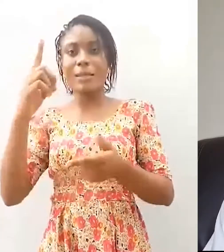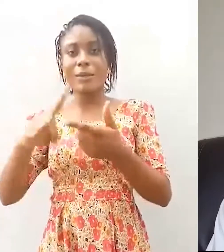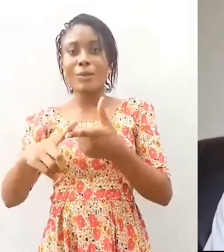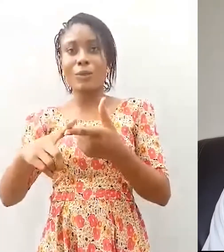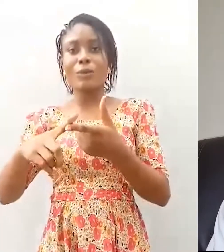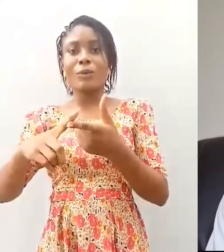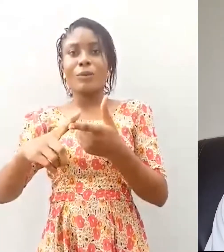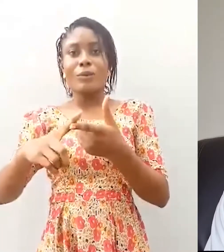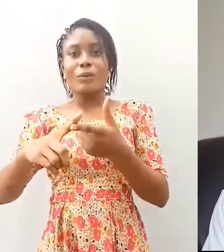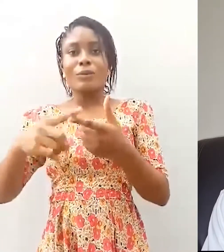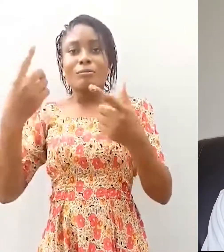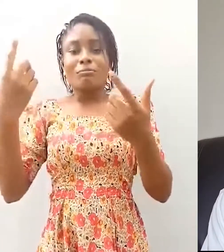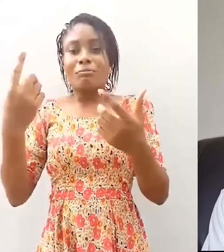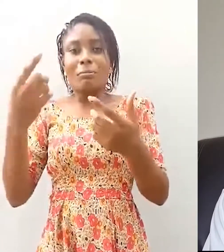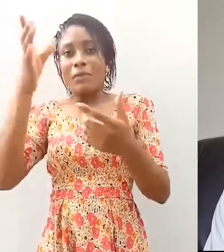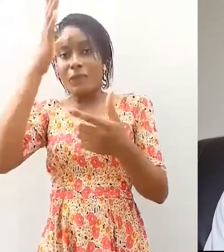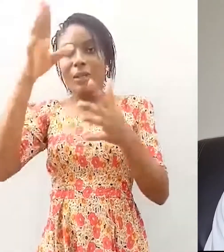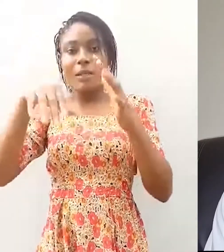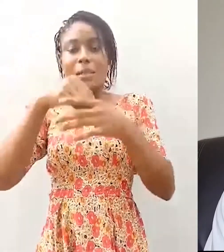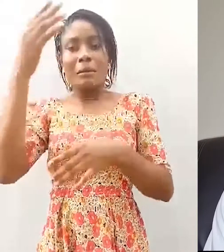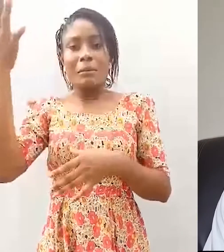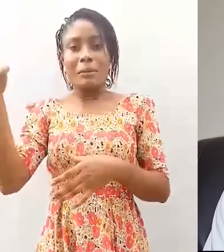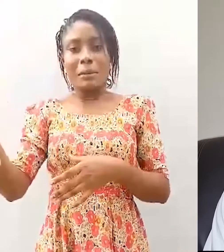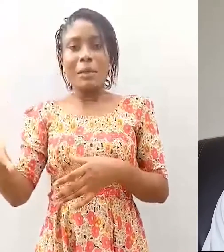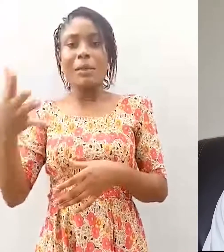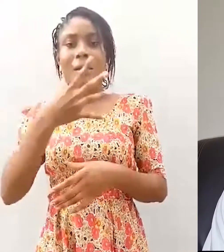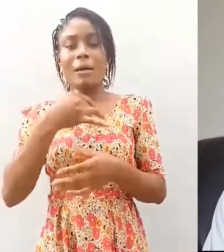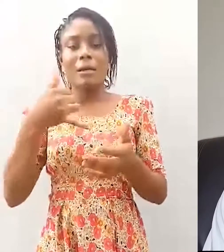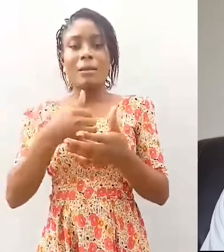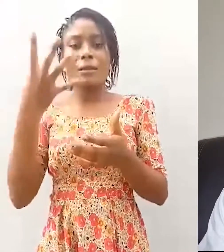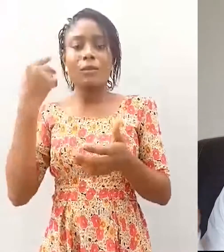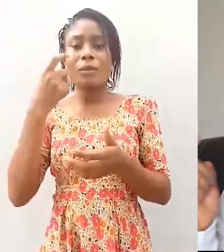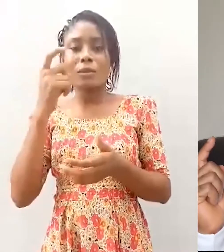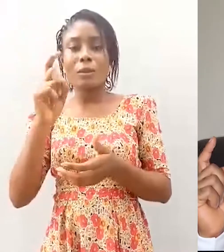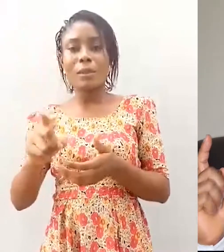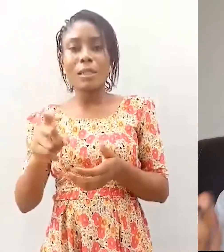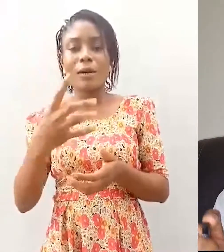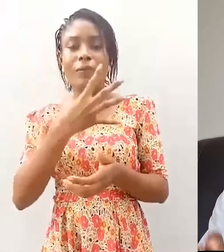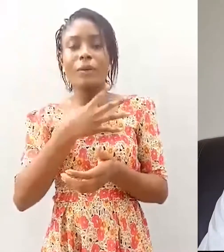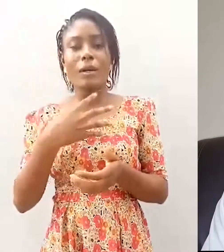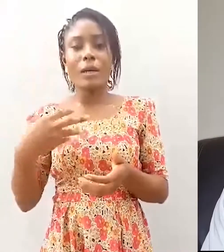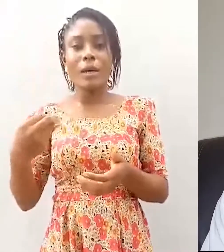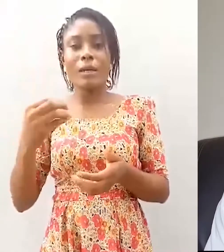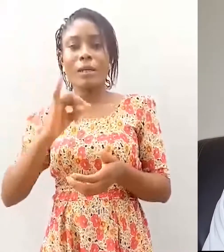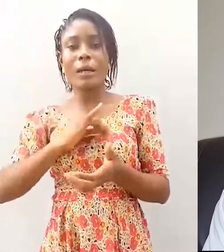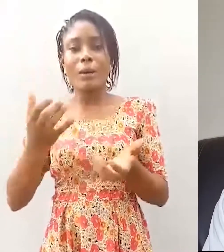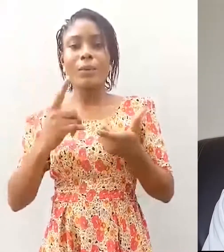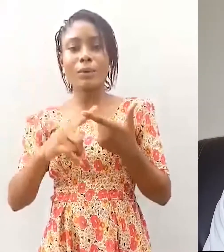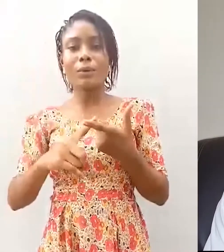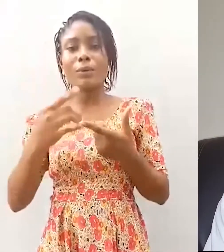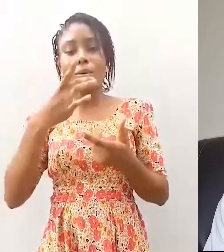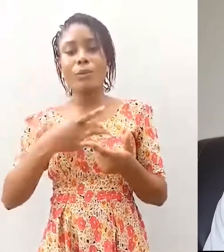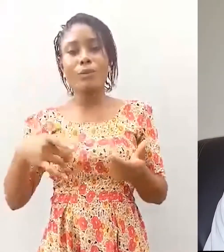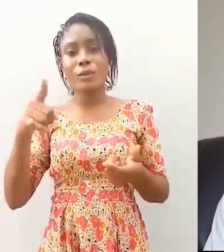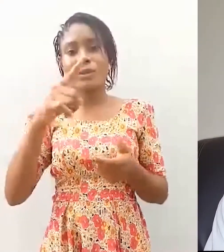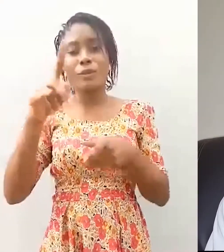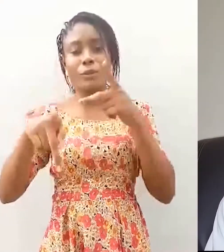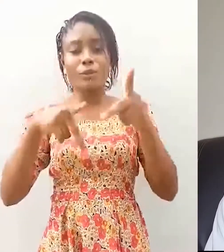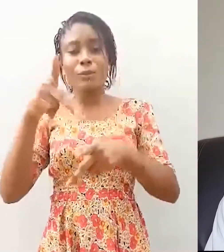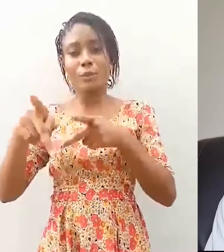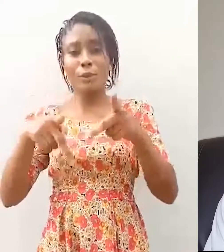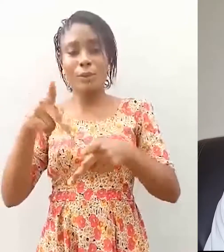Sunday was the Father's Day globally, and it was observed. And I want to wish you Happy Father's Day in